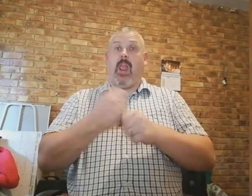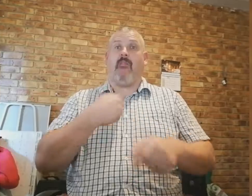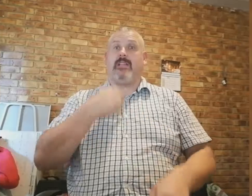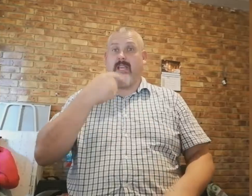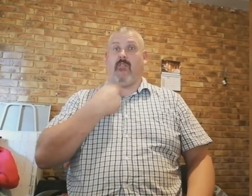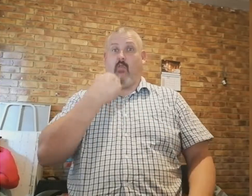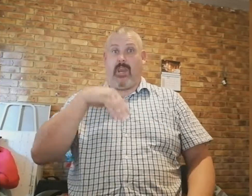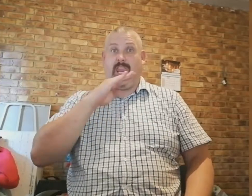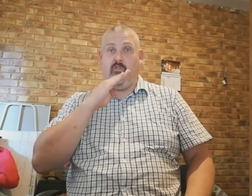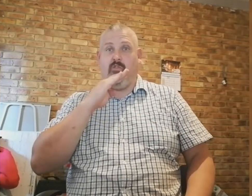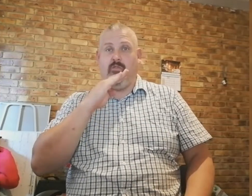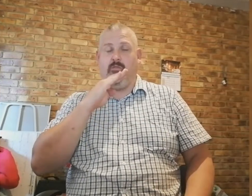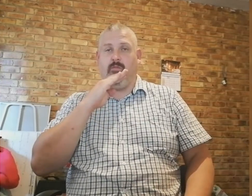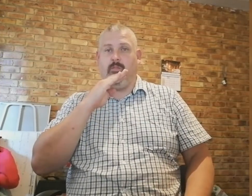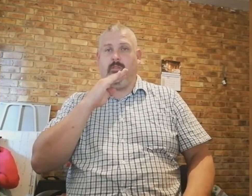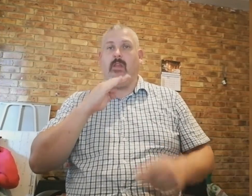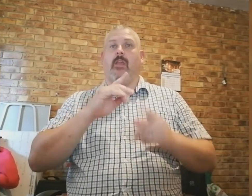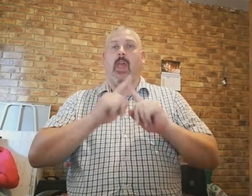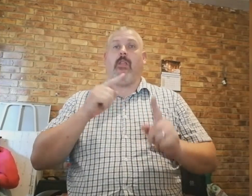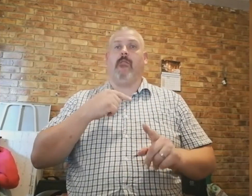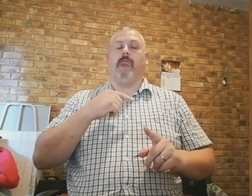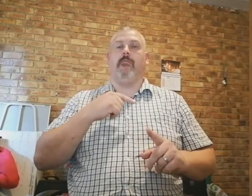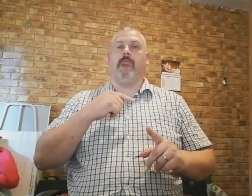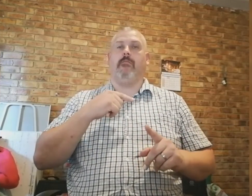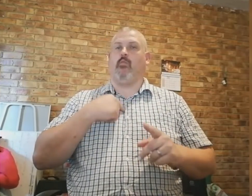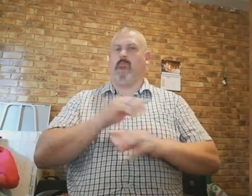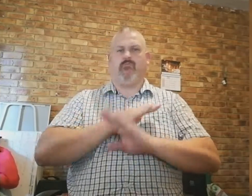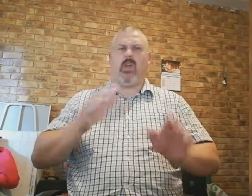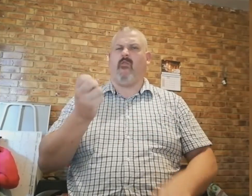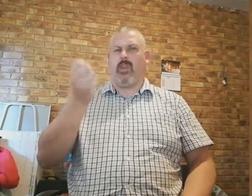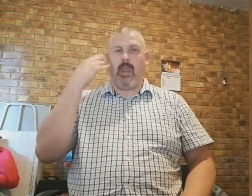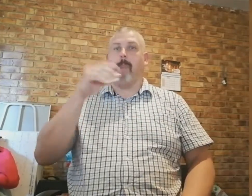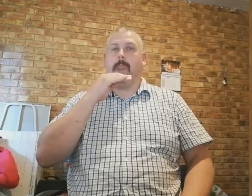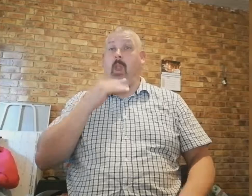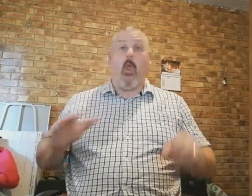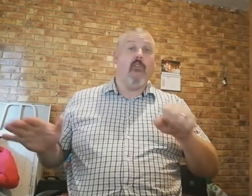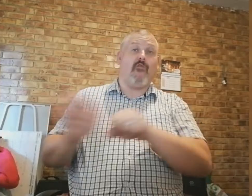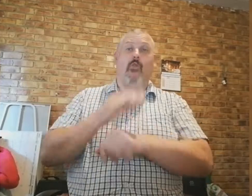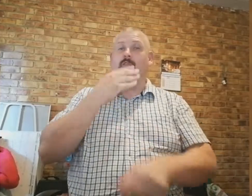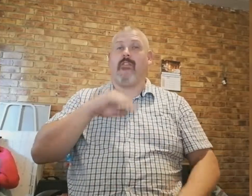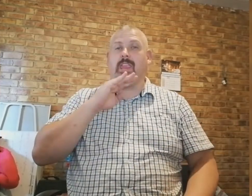If I say forgive and not forget means full